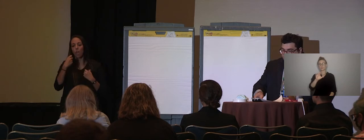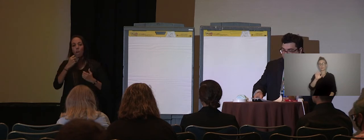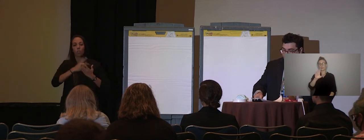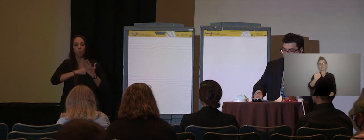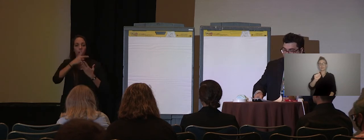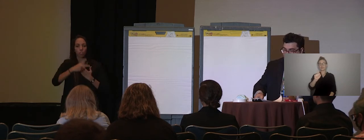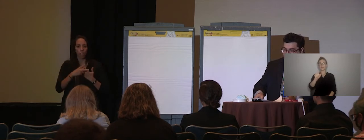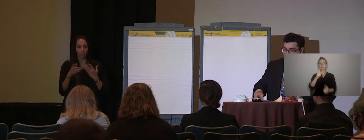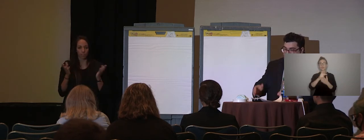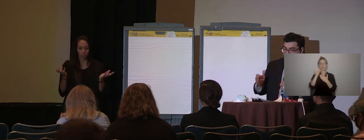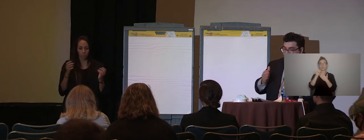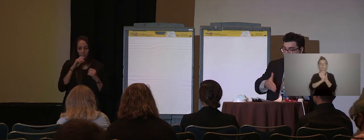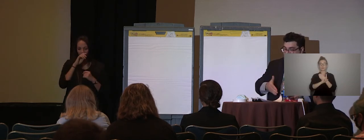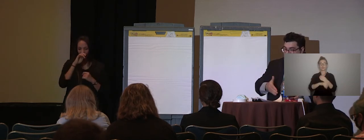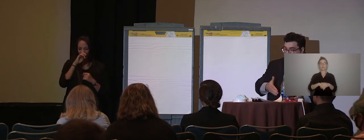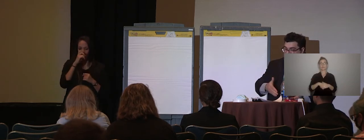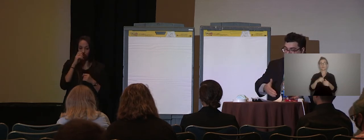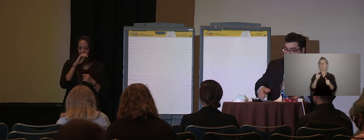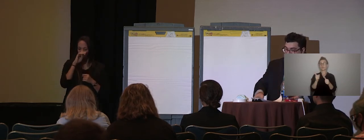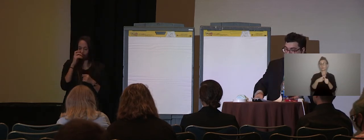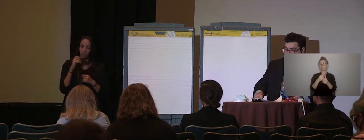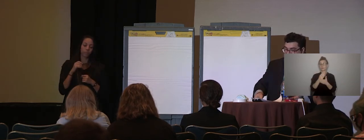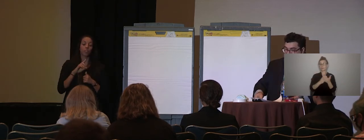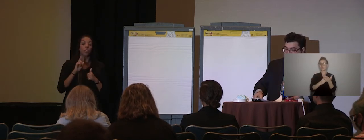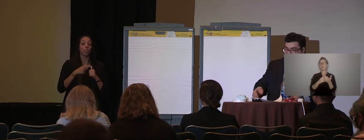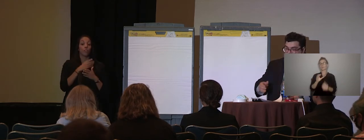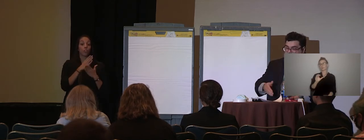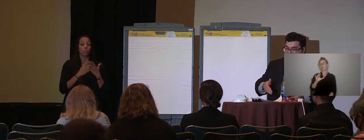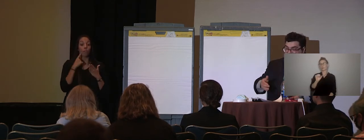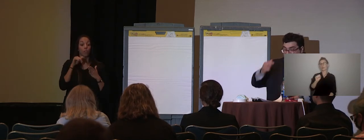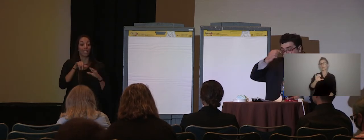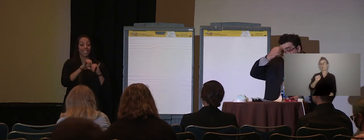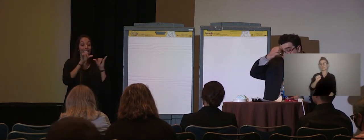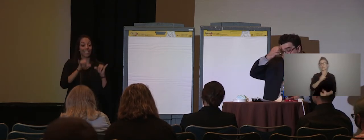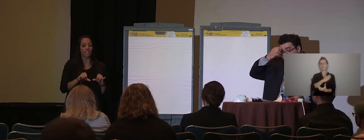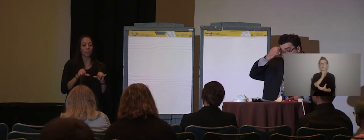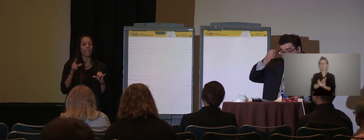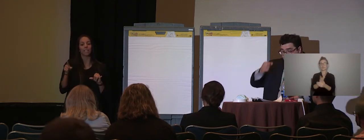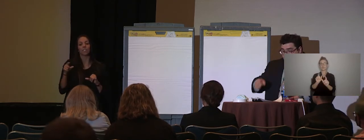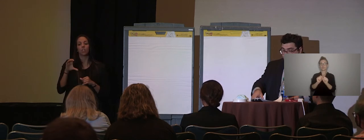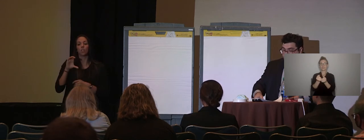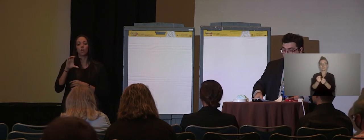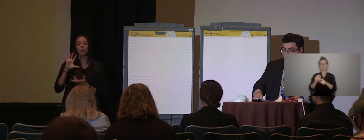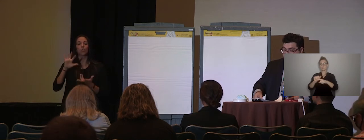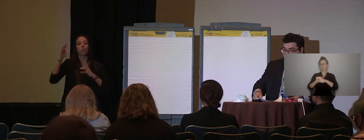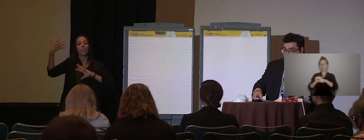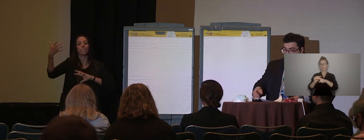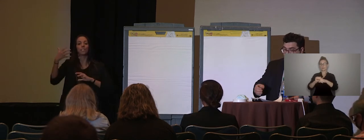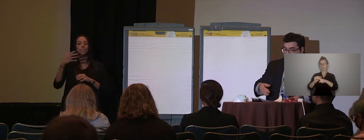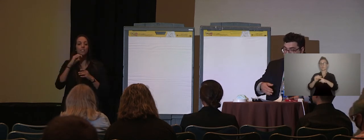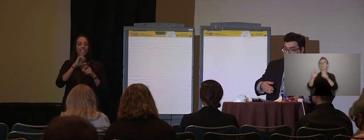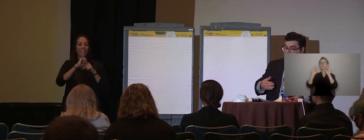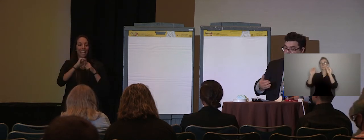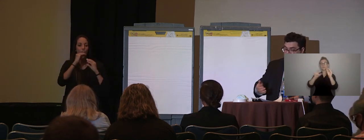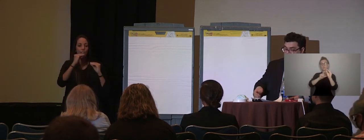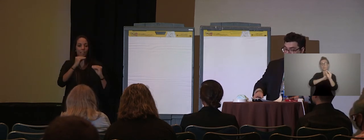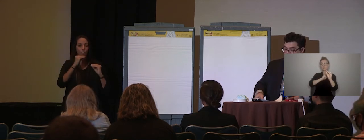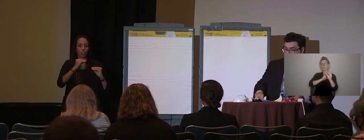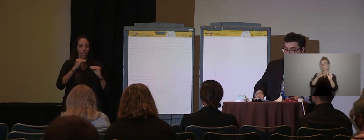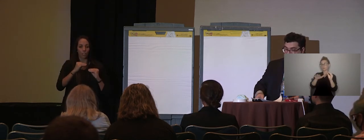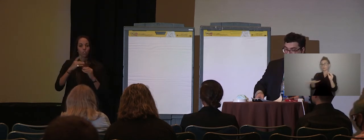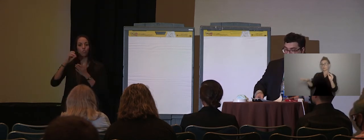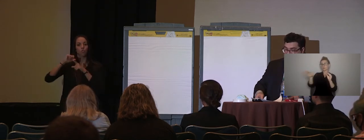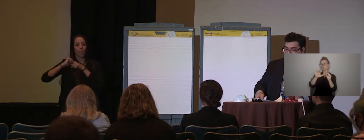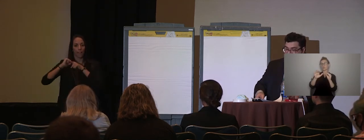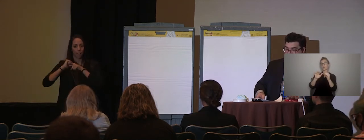And the first part of the system is crisis intervention team training, which teach law